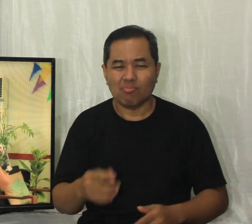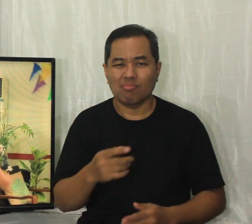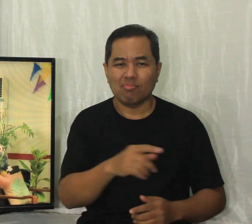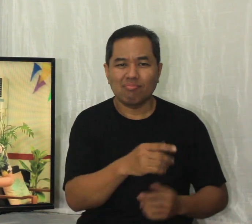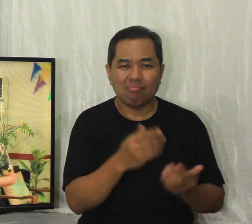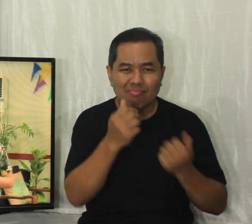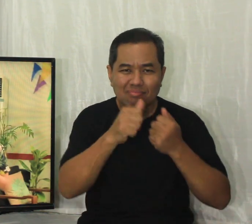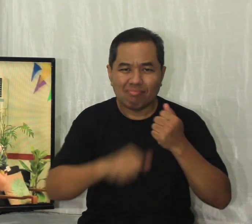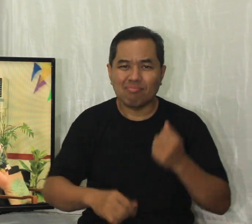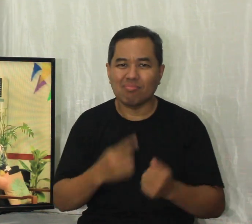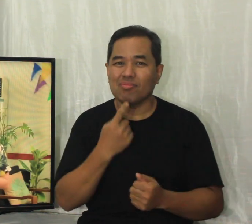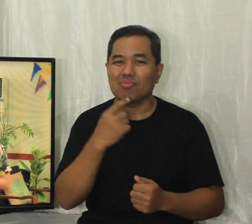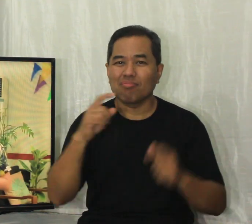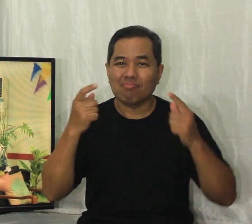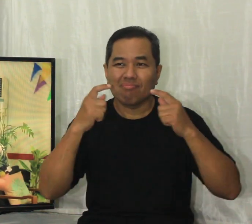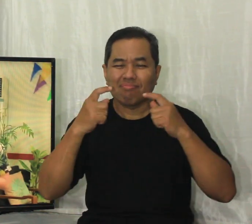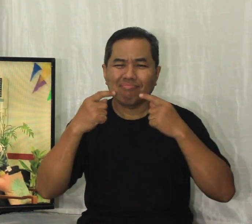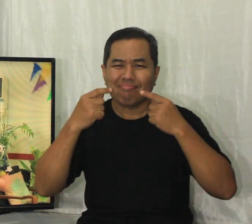our Lord.